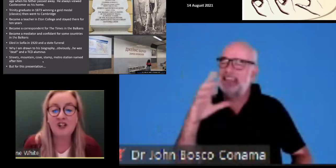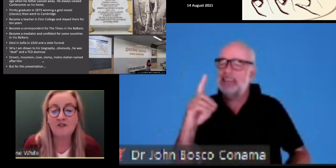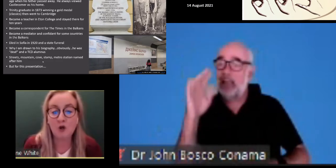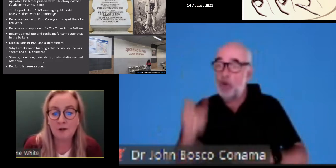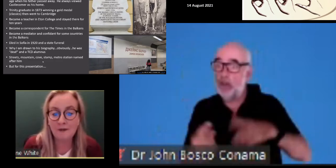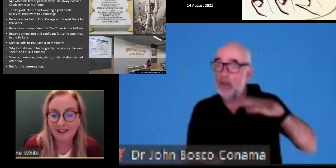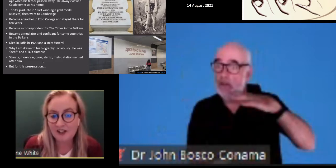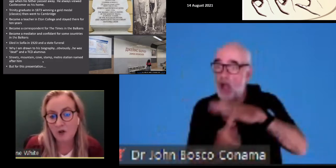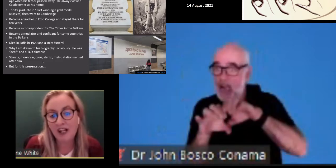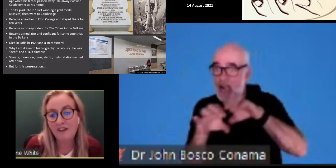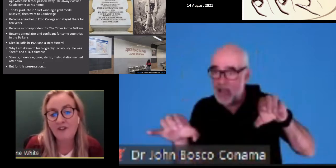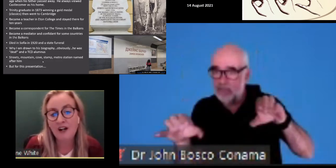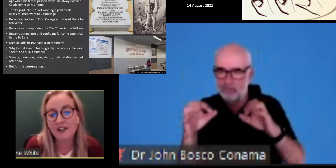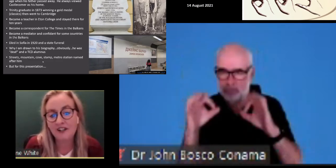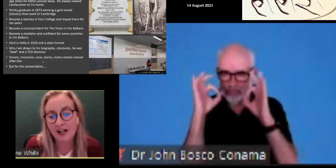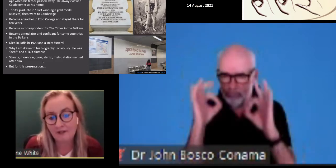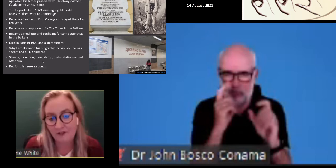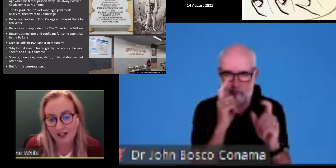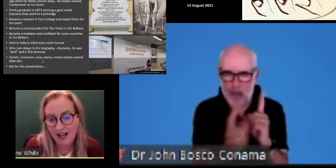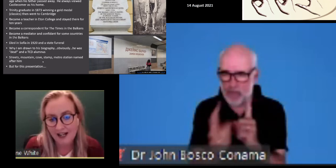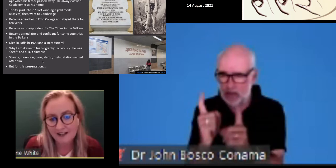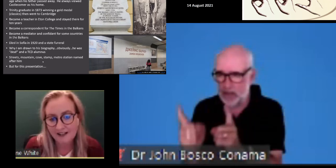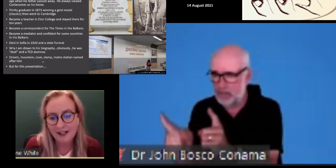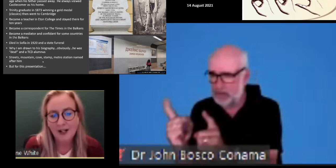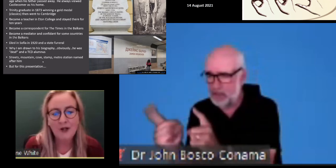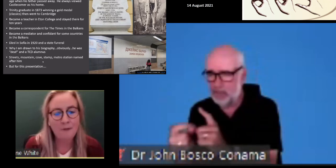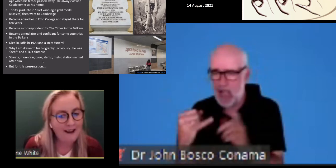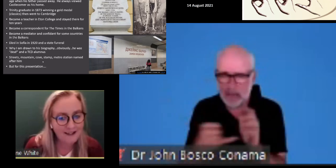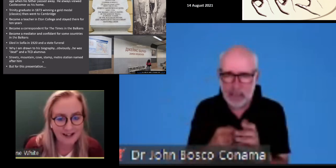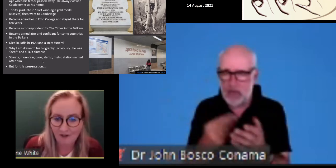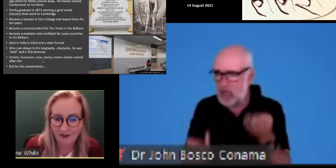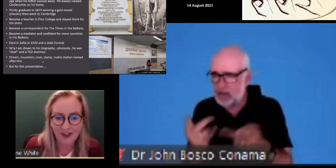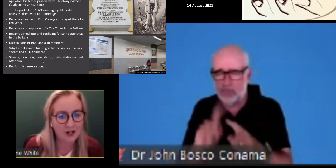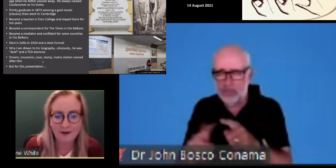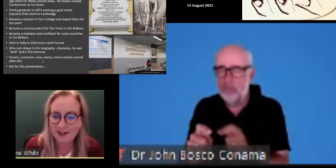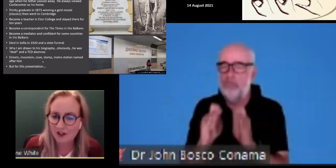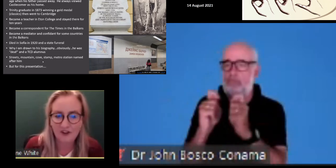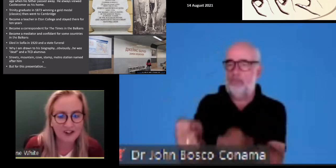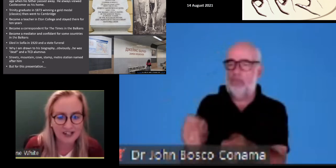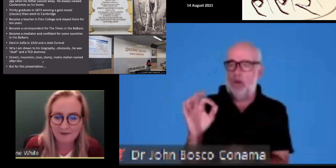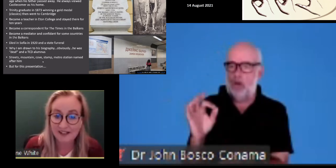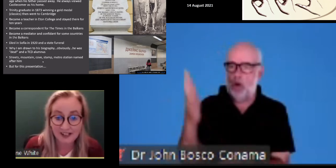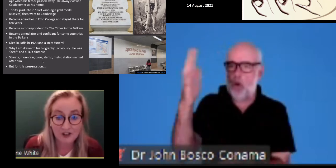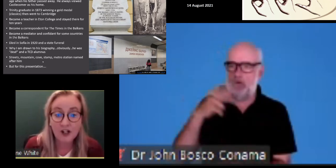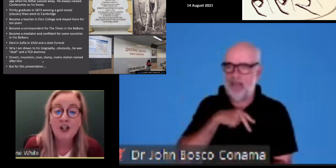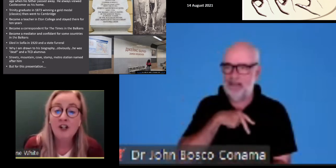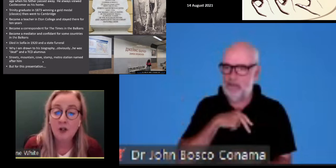achieved a gold medal. So if you're in the top of your class, you pass everything, you pass all of your exams, assessments, you